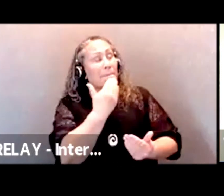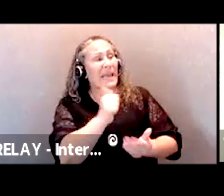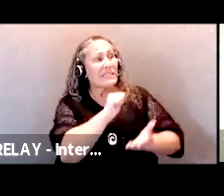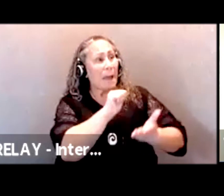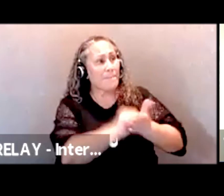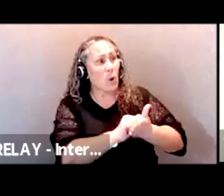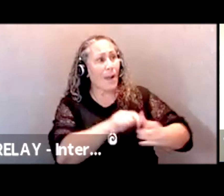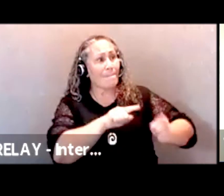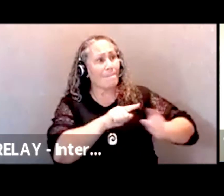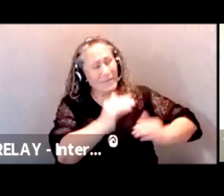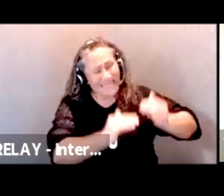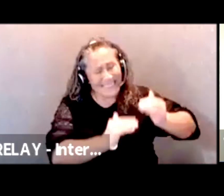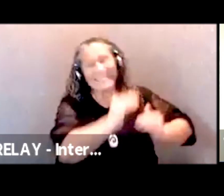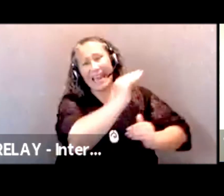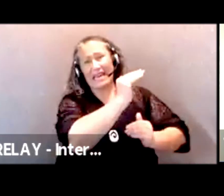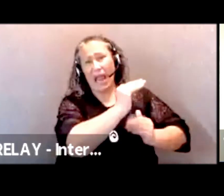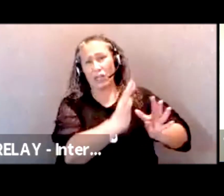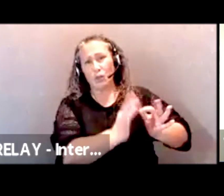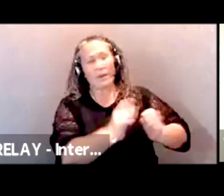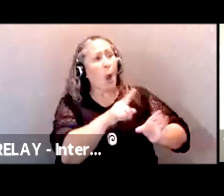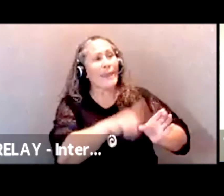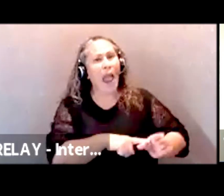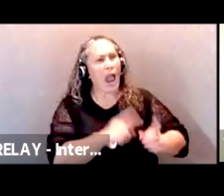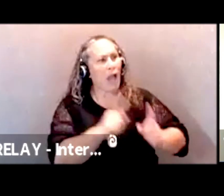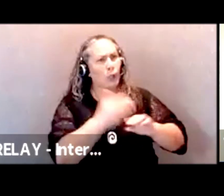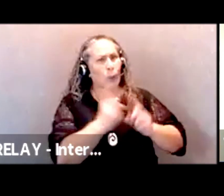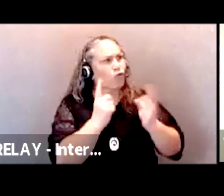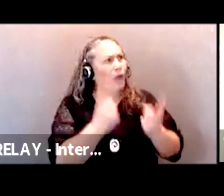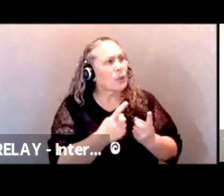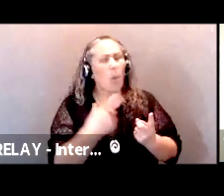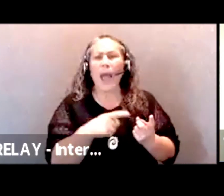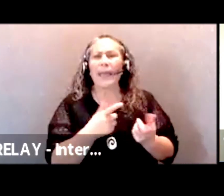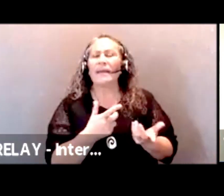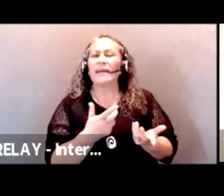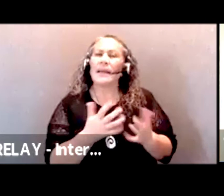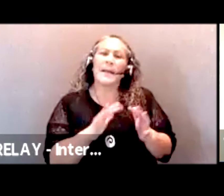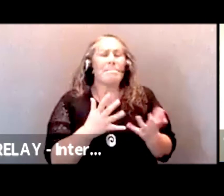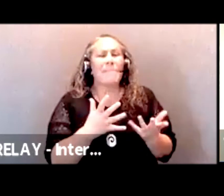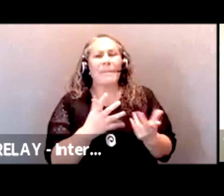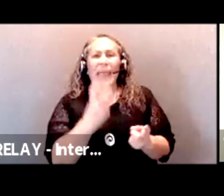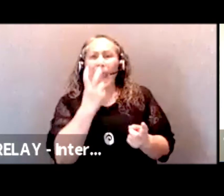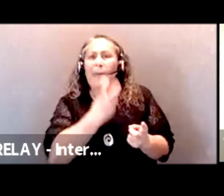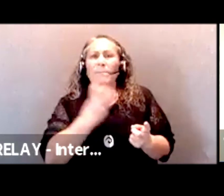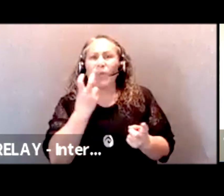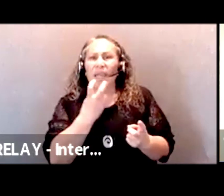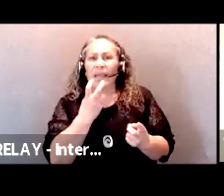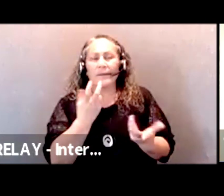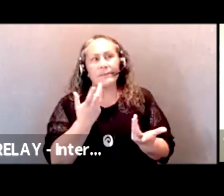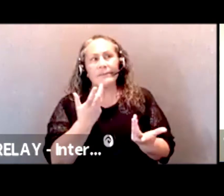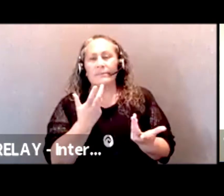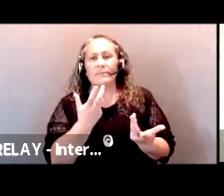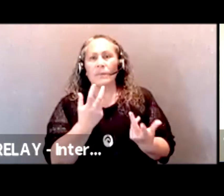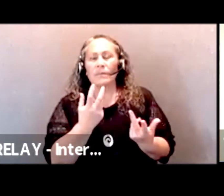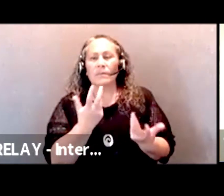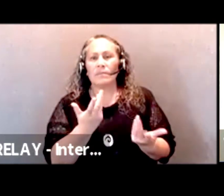language interpreter that they can get in case lip reading can't happen. Get the